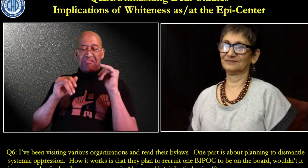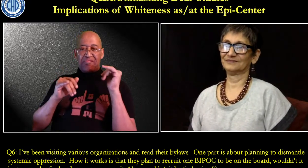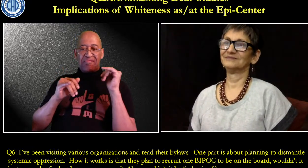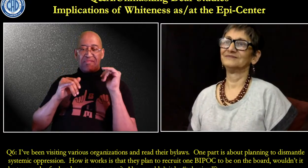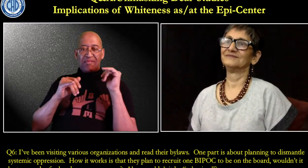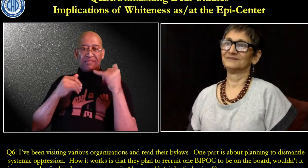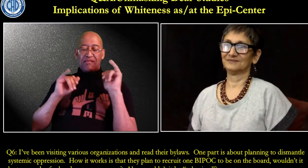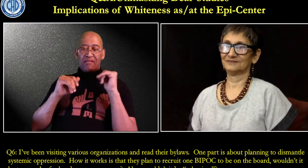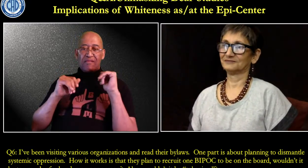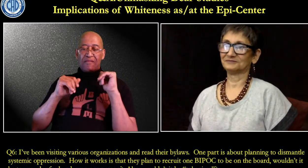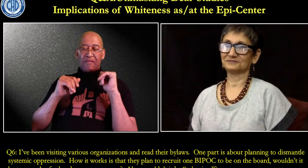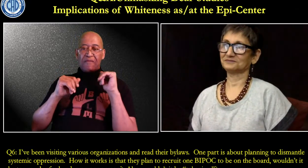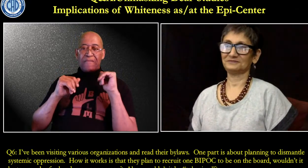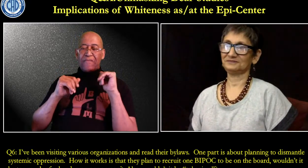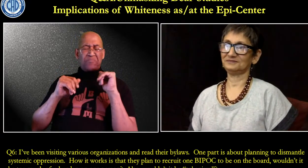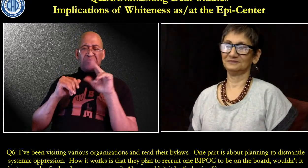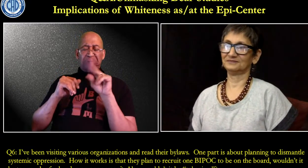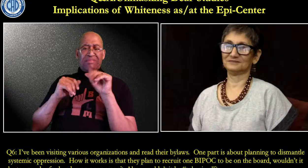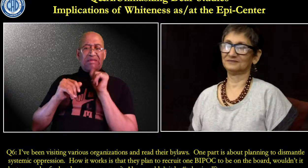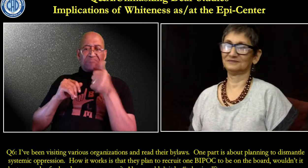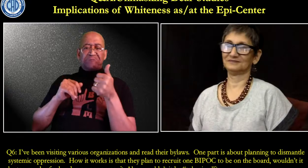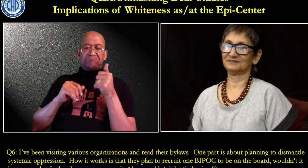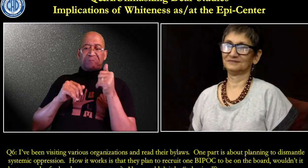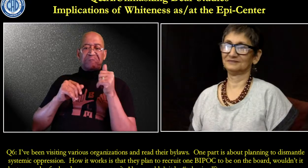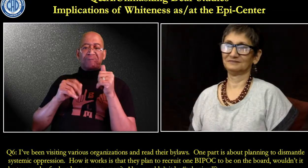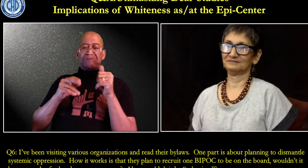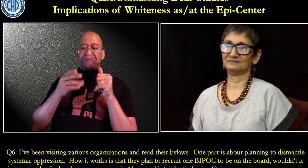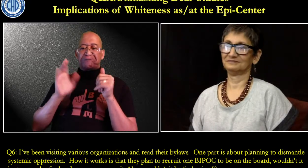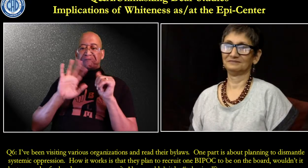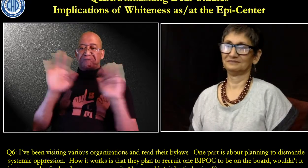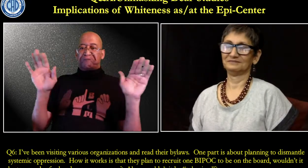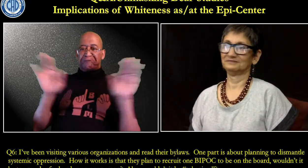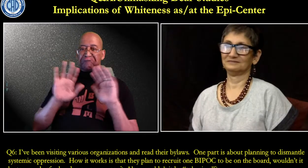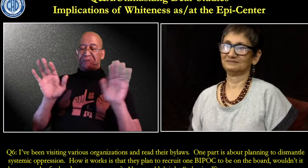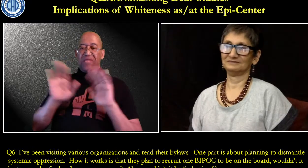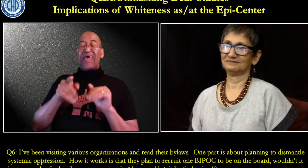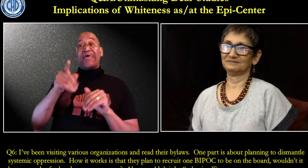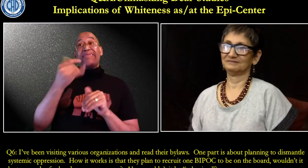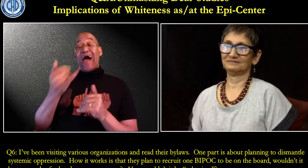It's increasing now with when it comes to women, but still,